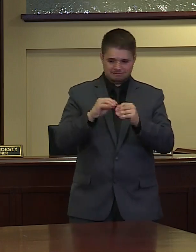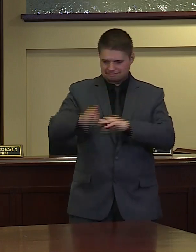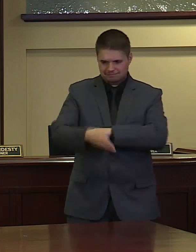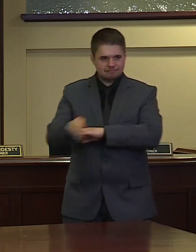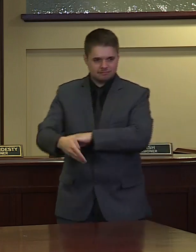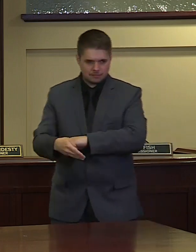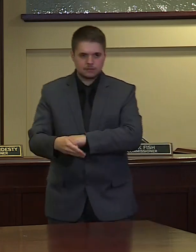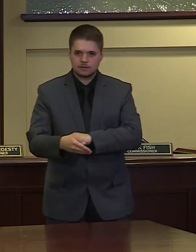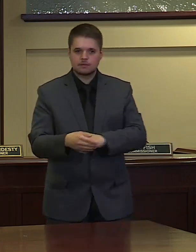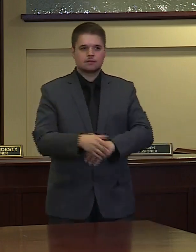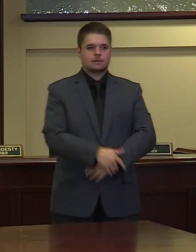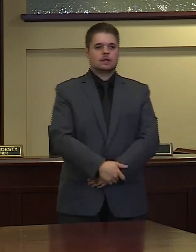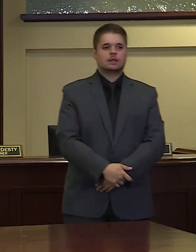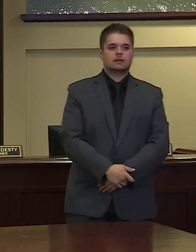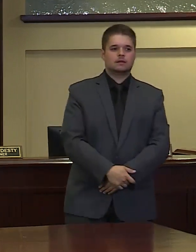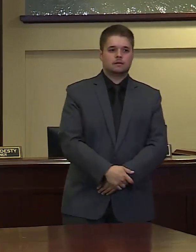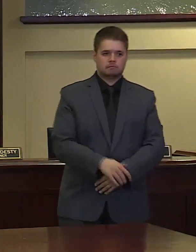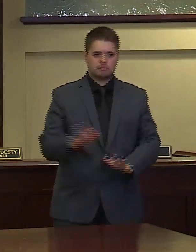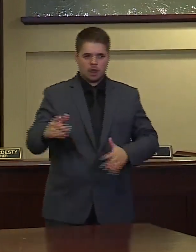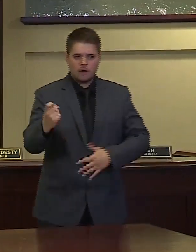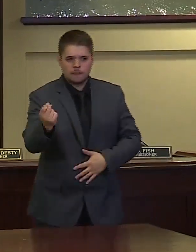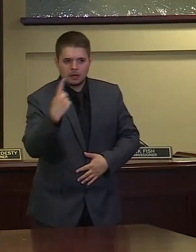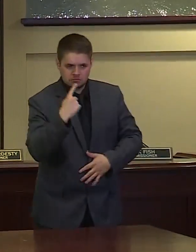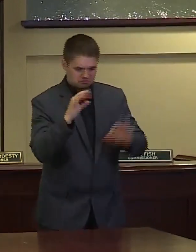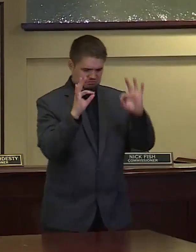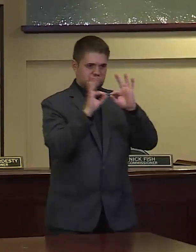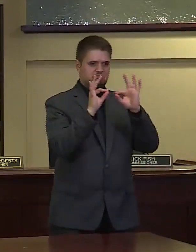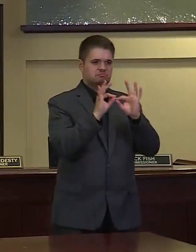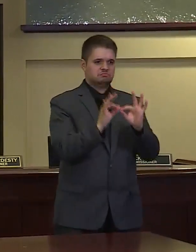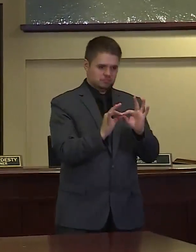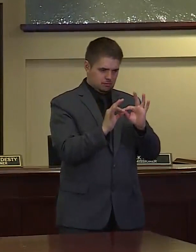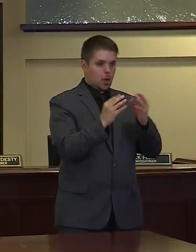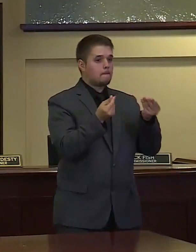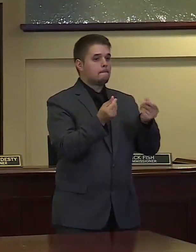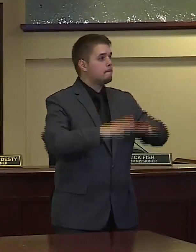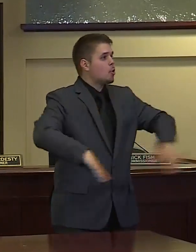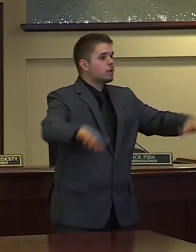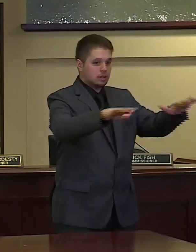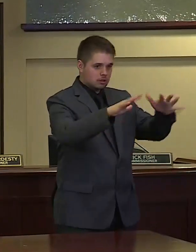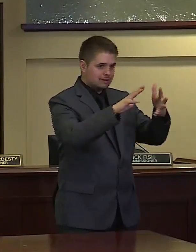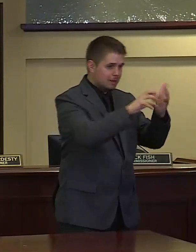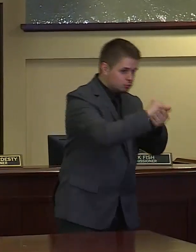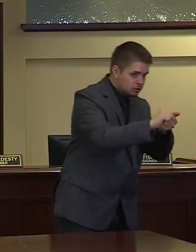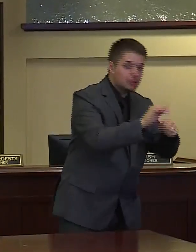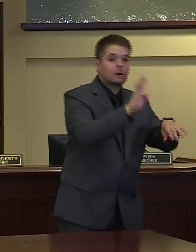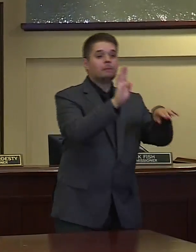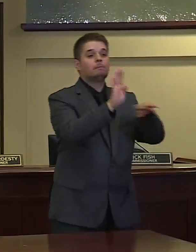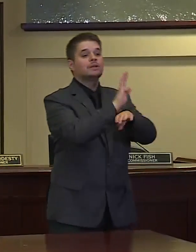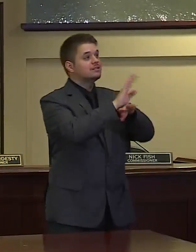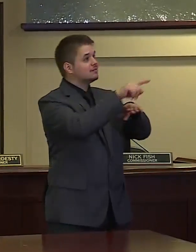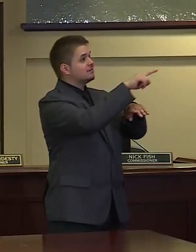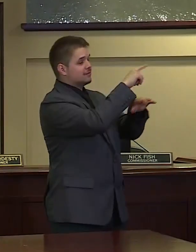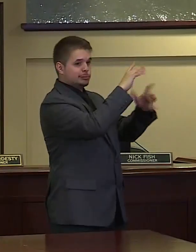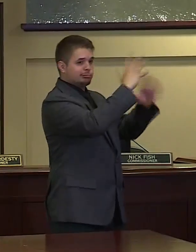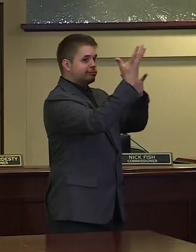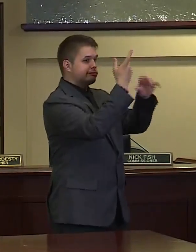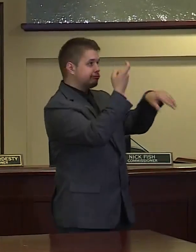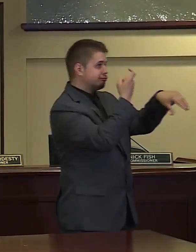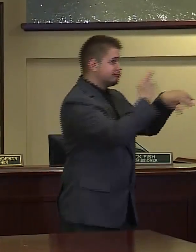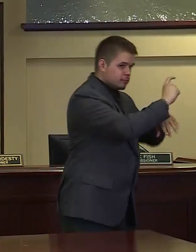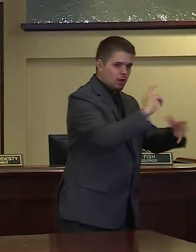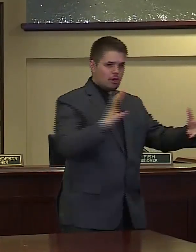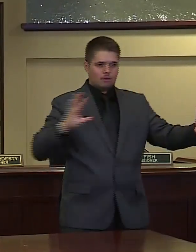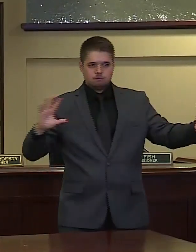The question was about estimates around property damage, the number of businesses that were damaged, and the cumulative effect